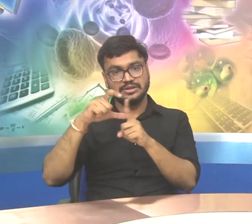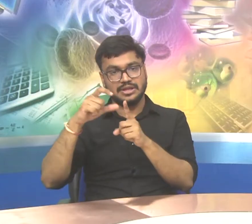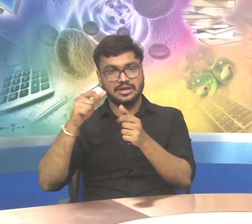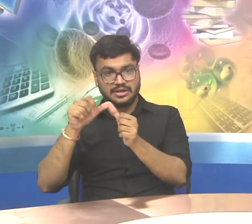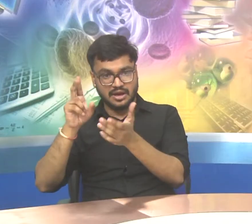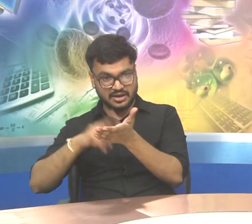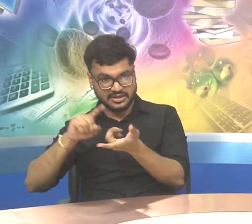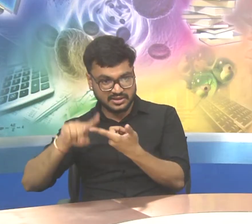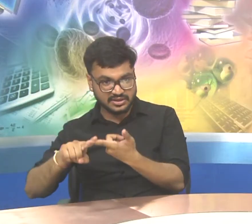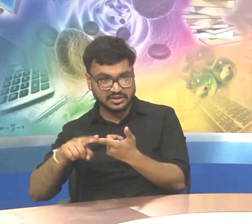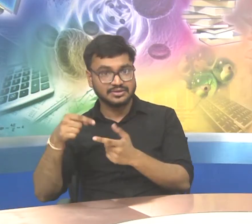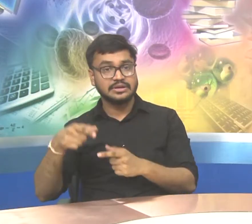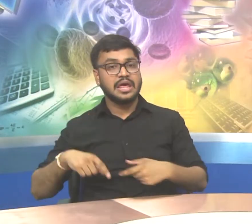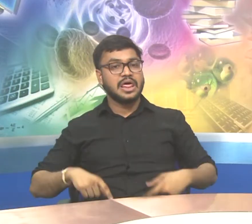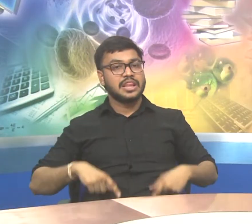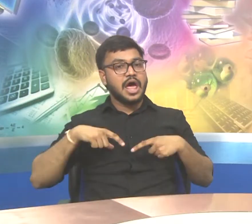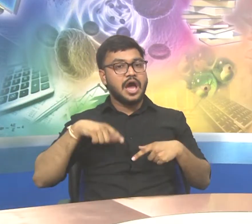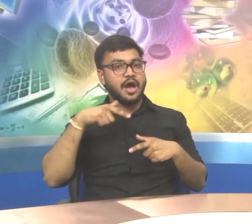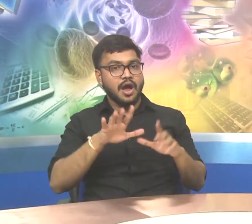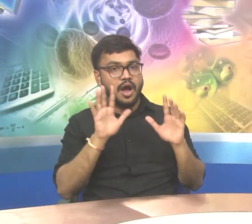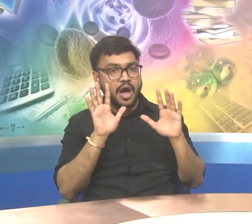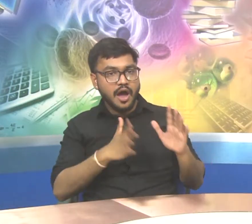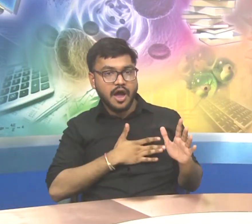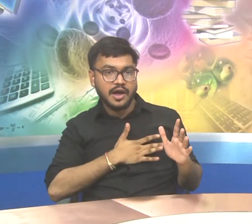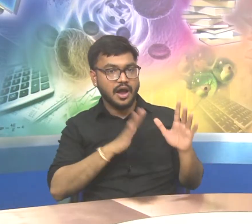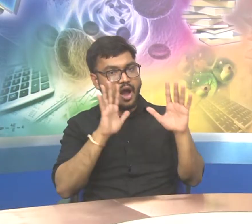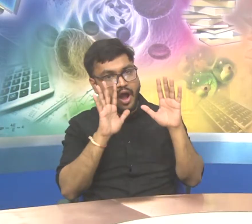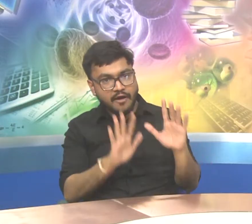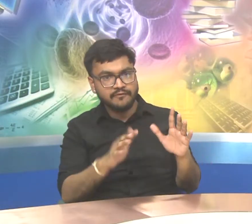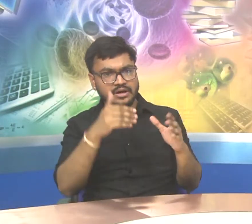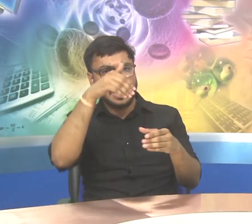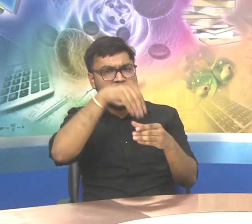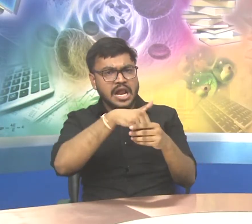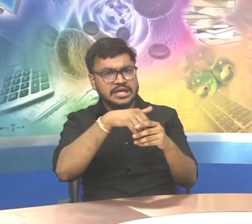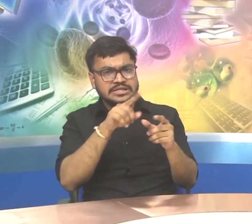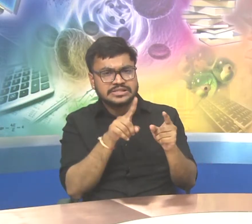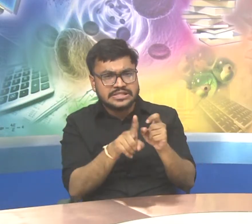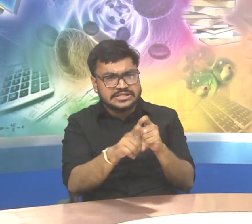Haldani, life began in shallow seas.